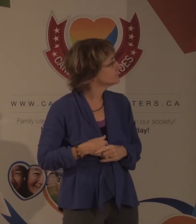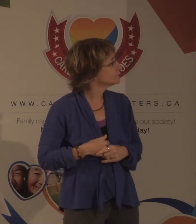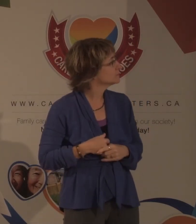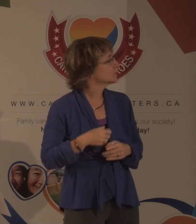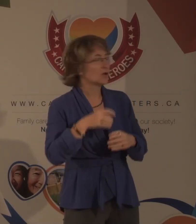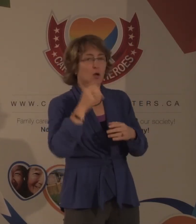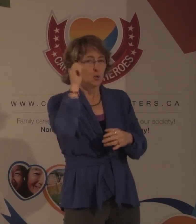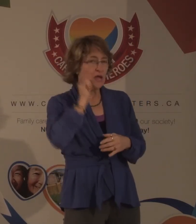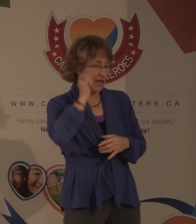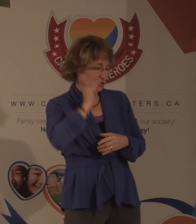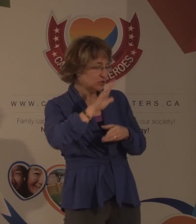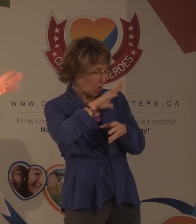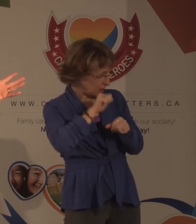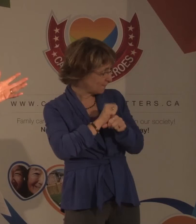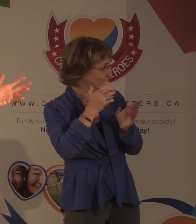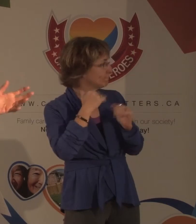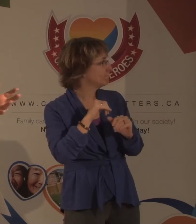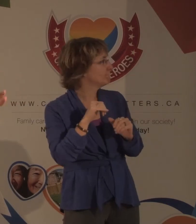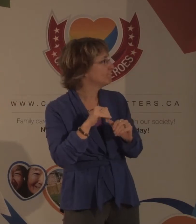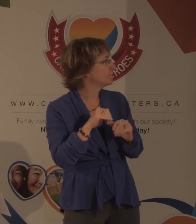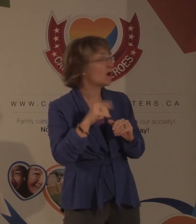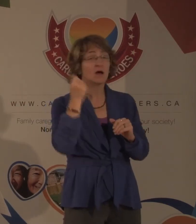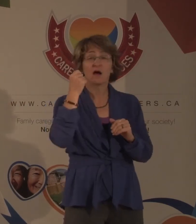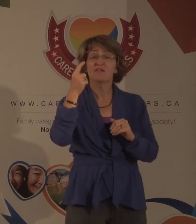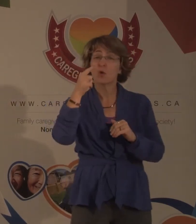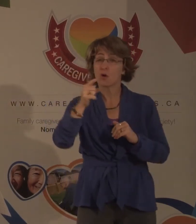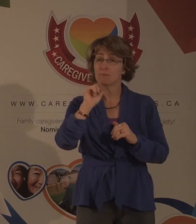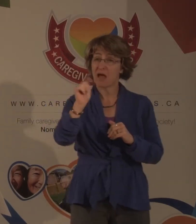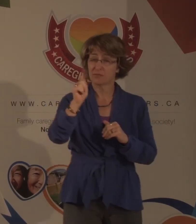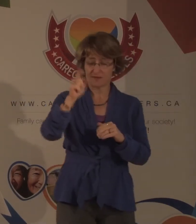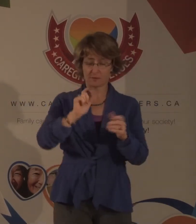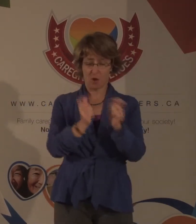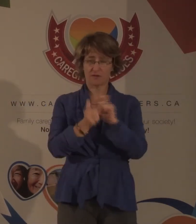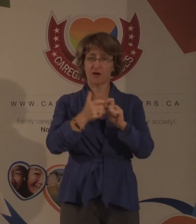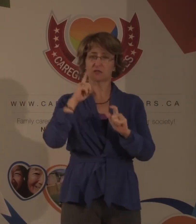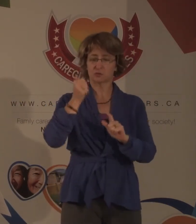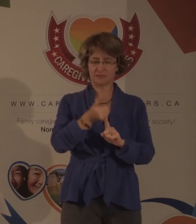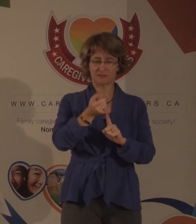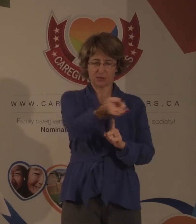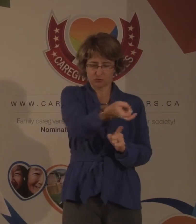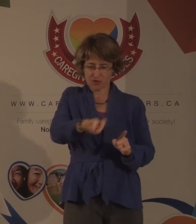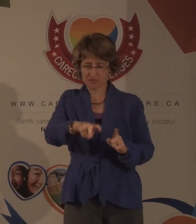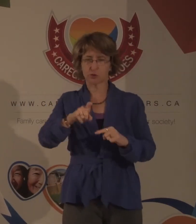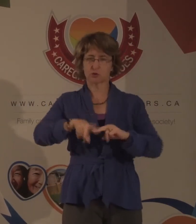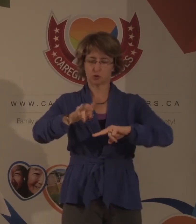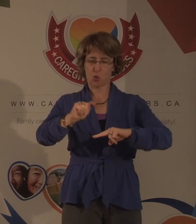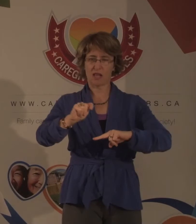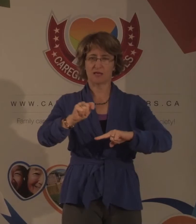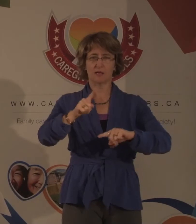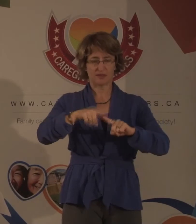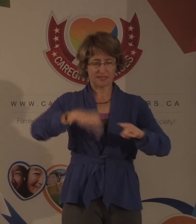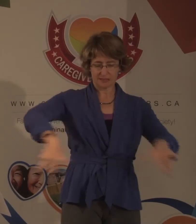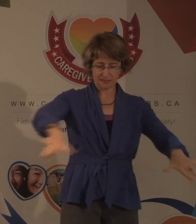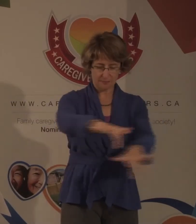Lock-up razors. Again, the modification in a bathroom so that they can transfer themselves to the toilet, but they have to have enough swing room in